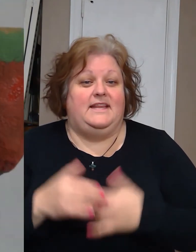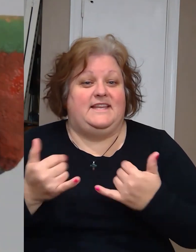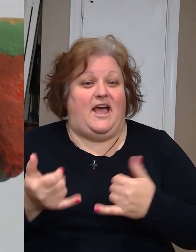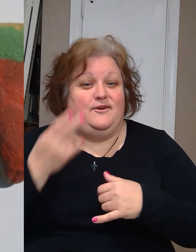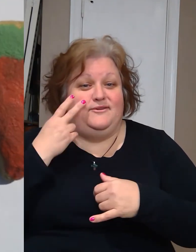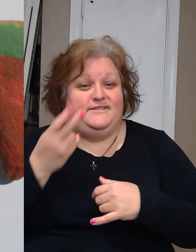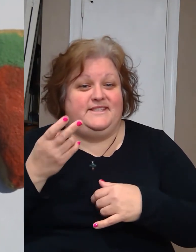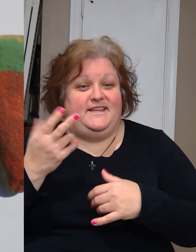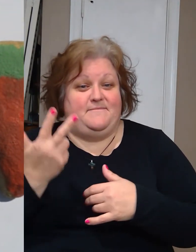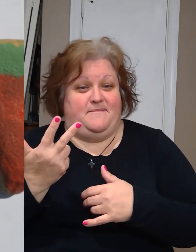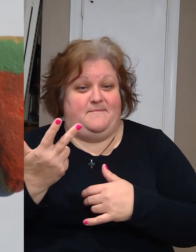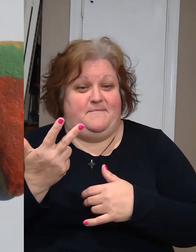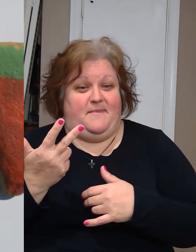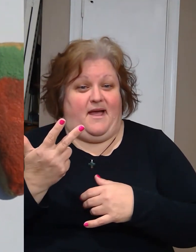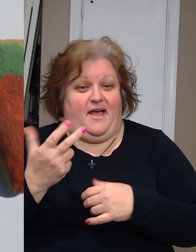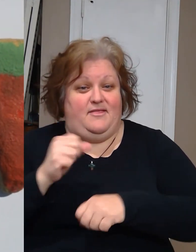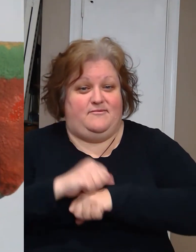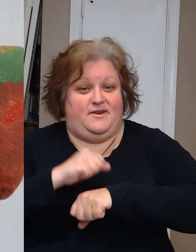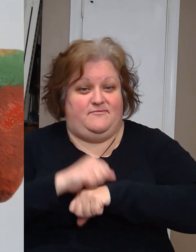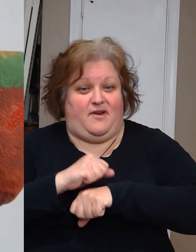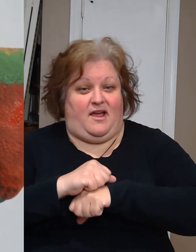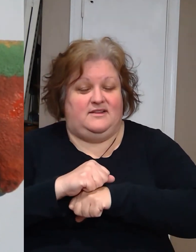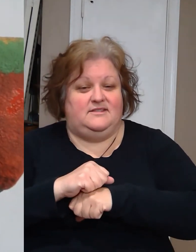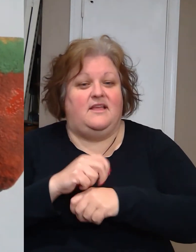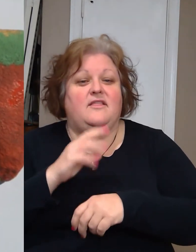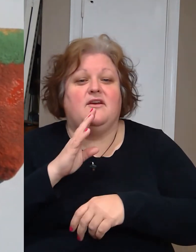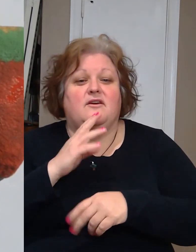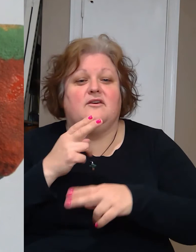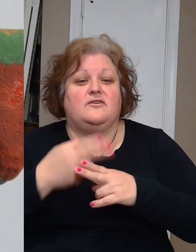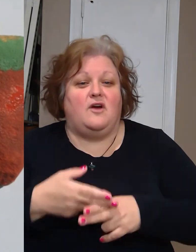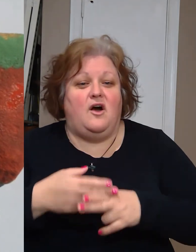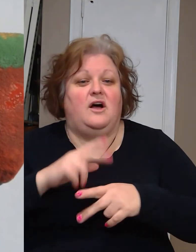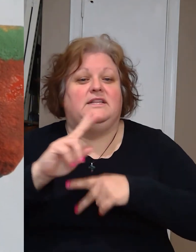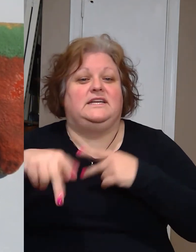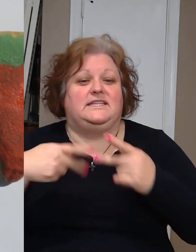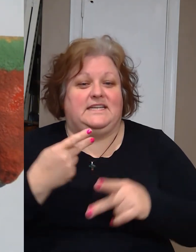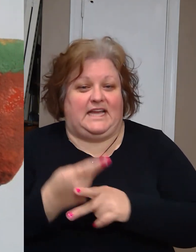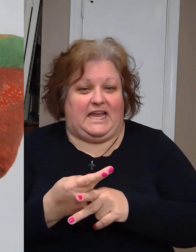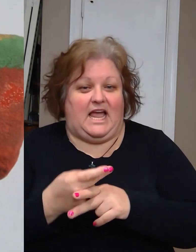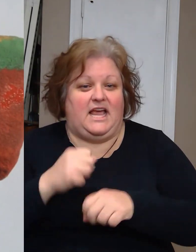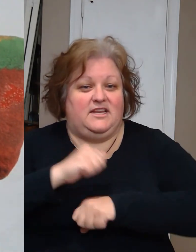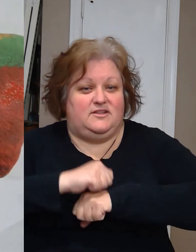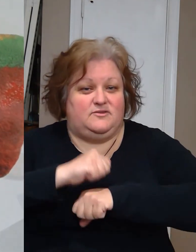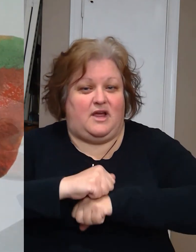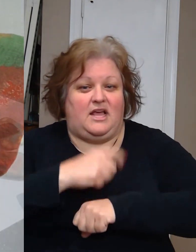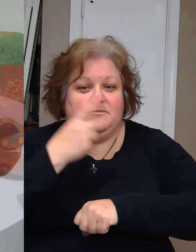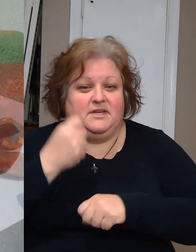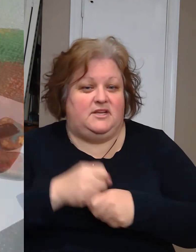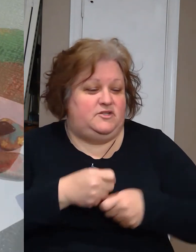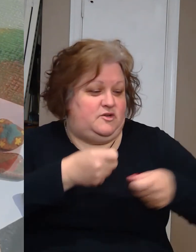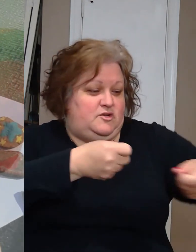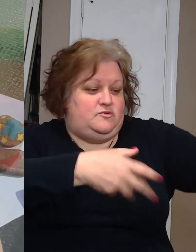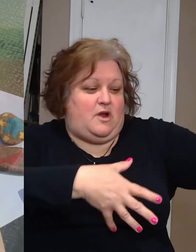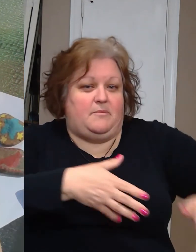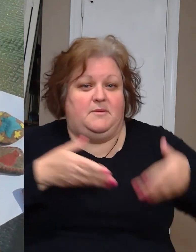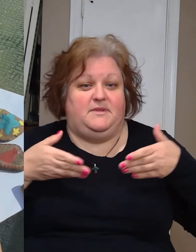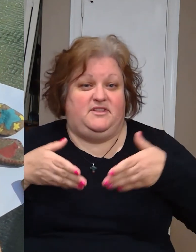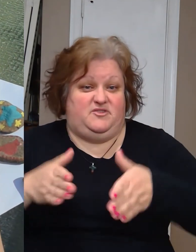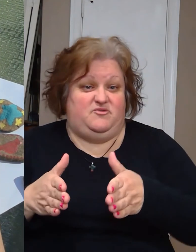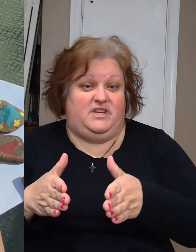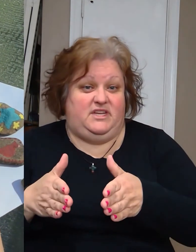And then you see my 3 that I just showed you, and they're called kindness rocks because you can drop them in the